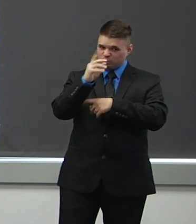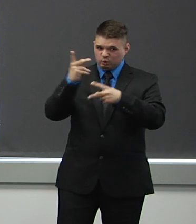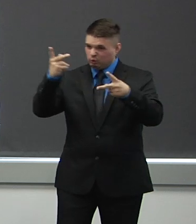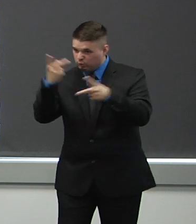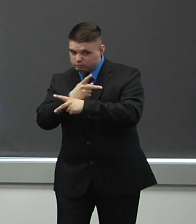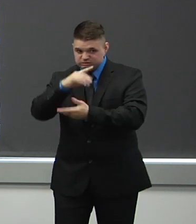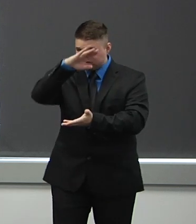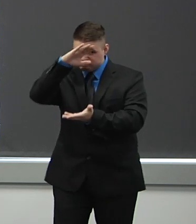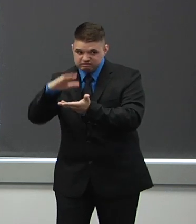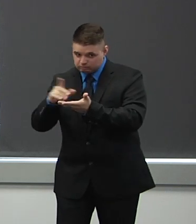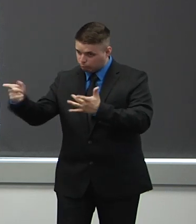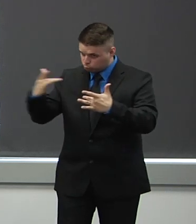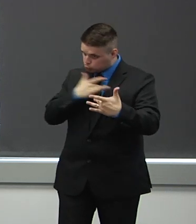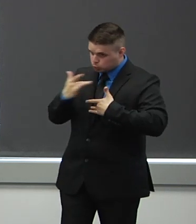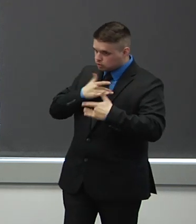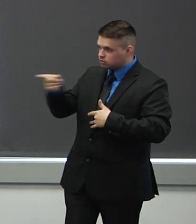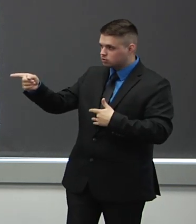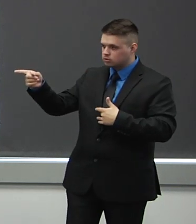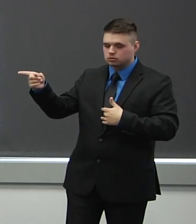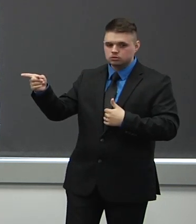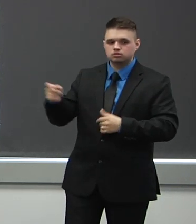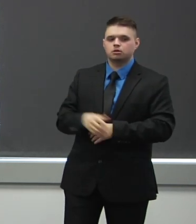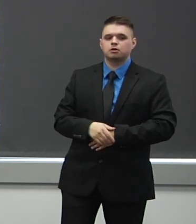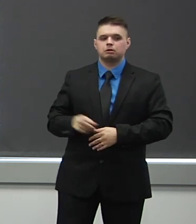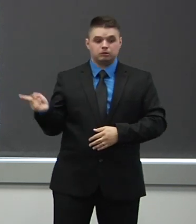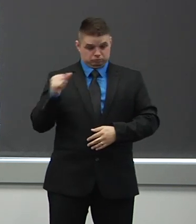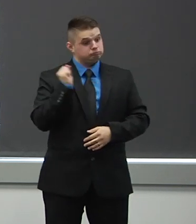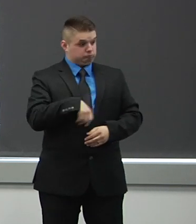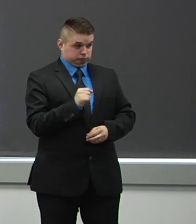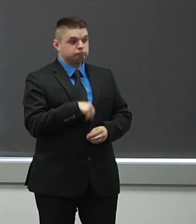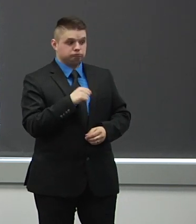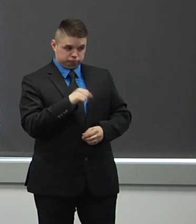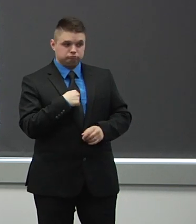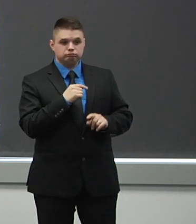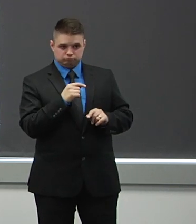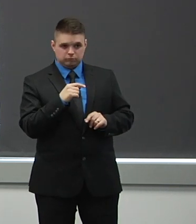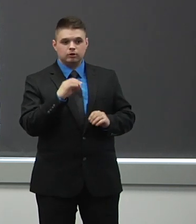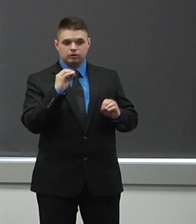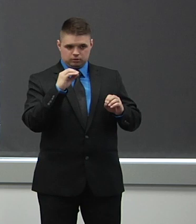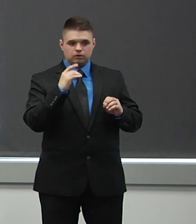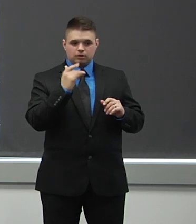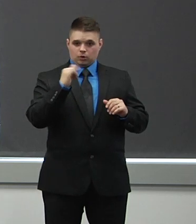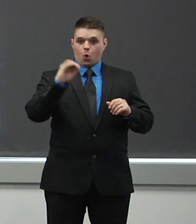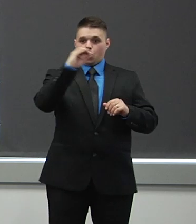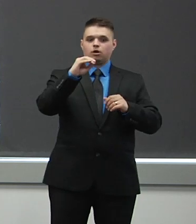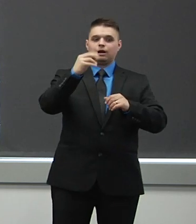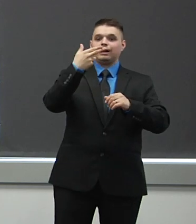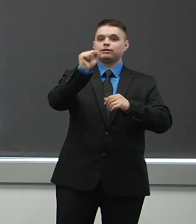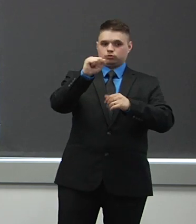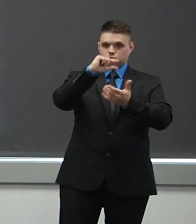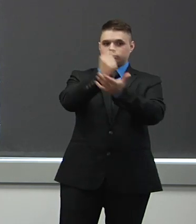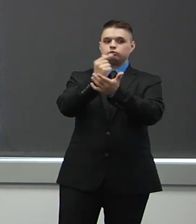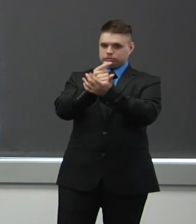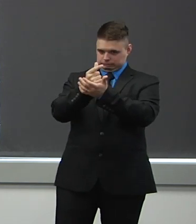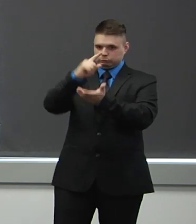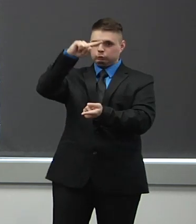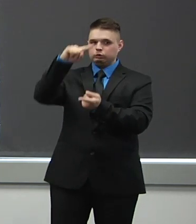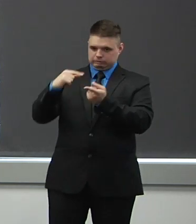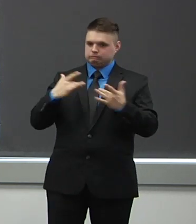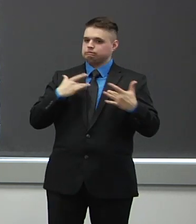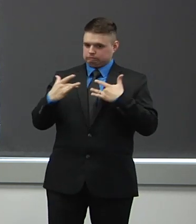I'm, Or that's something you're concerned about? I'm certainly concerned about Oregon's high school graduation rate. I am